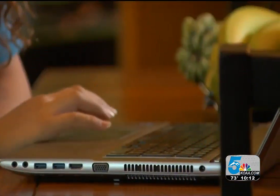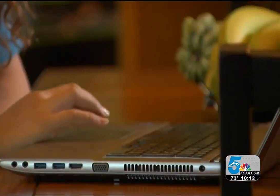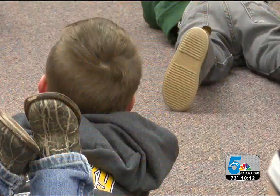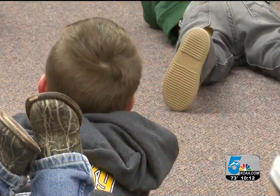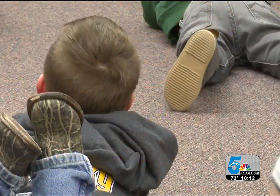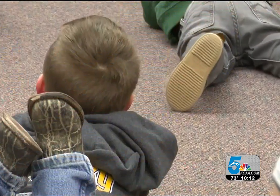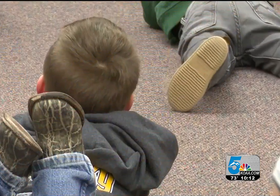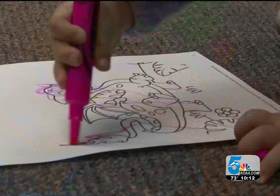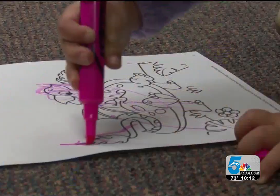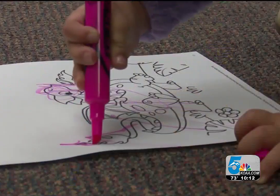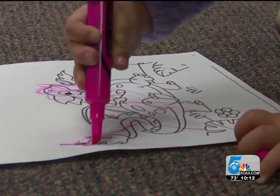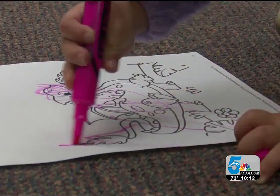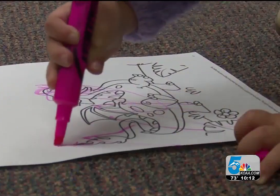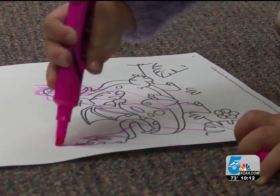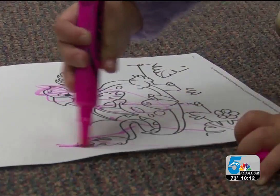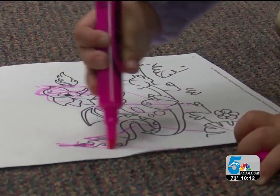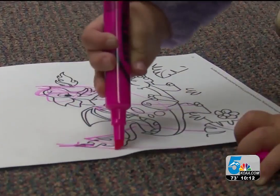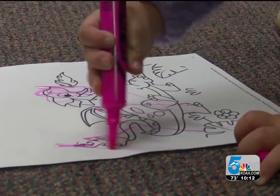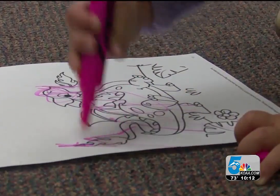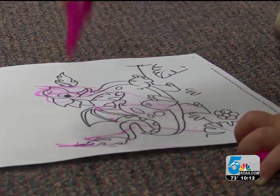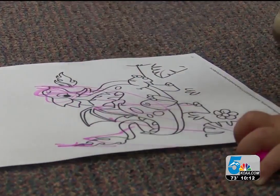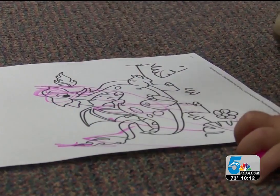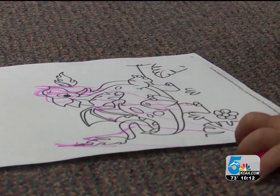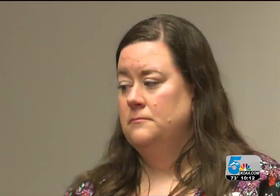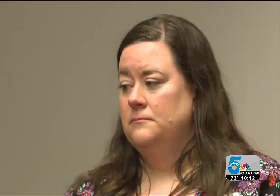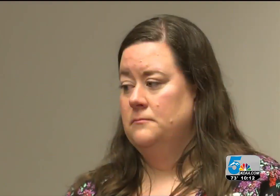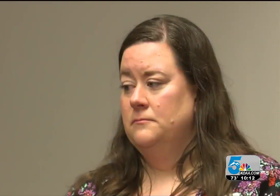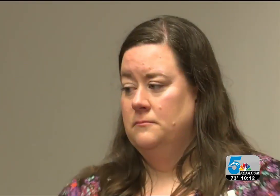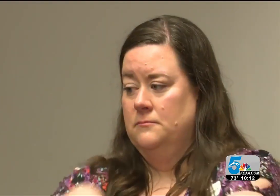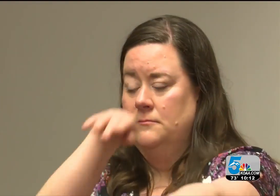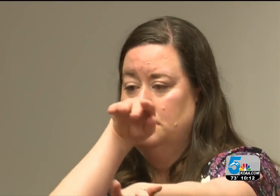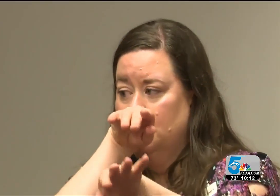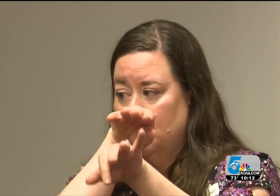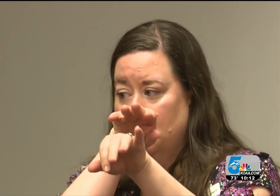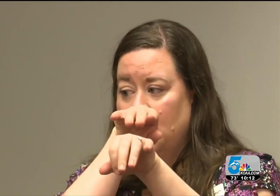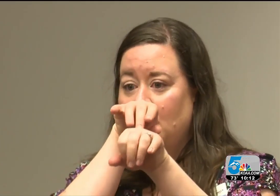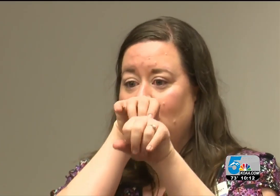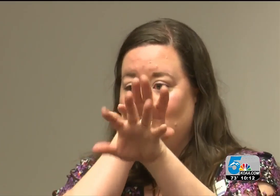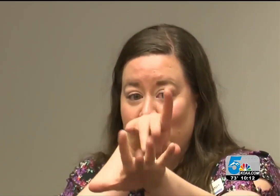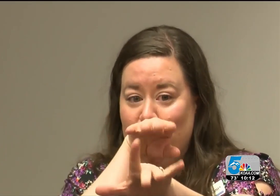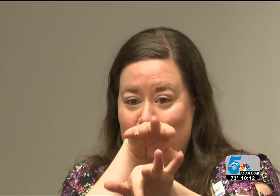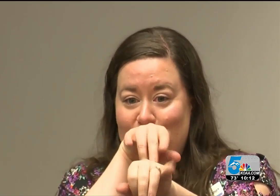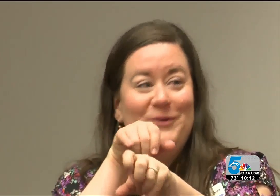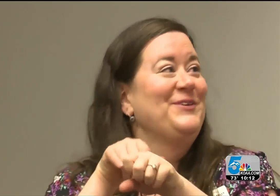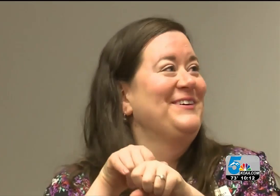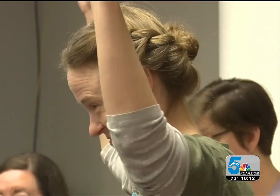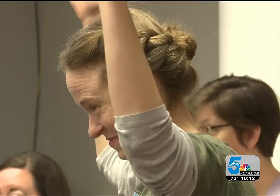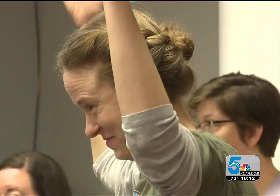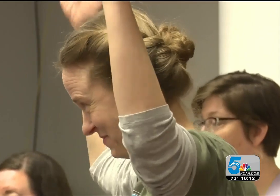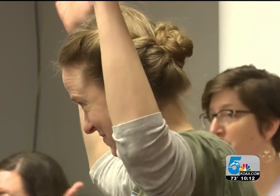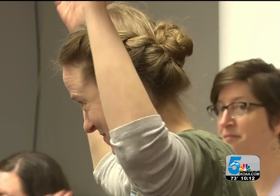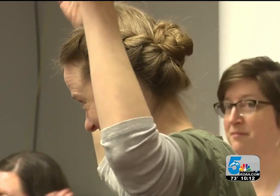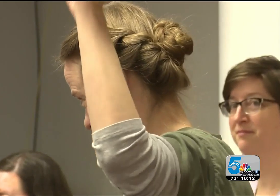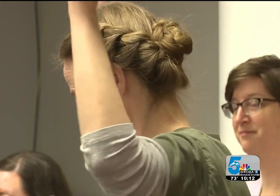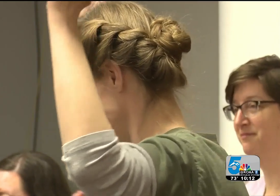to work or school from home but of course, not all, you people have that